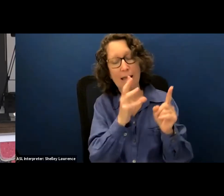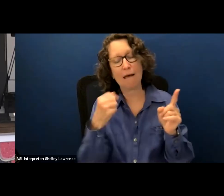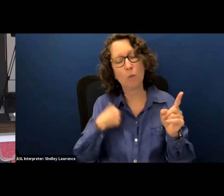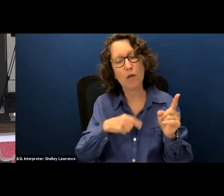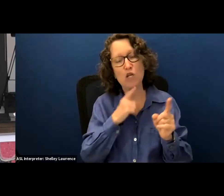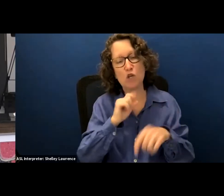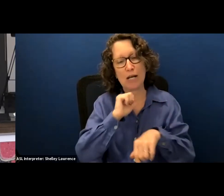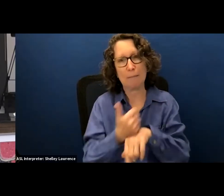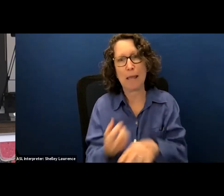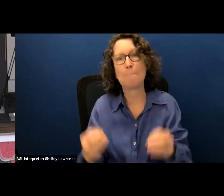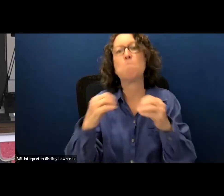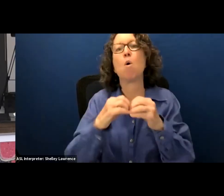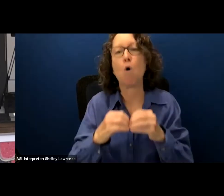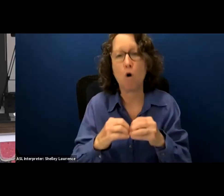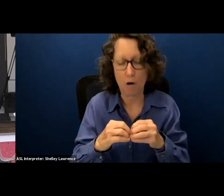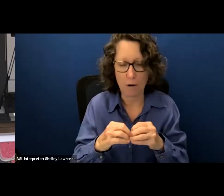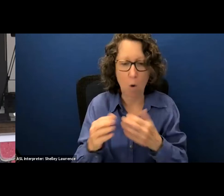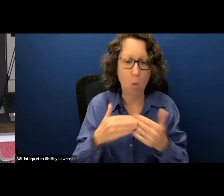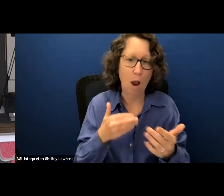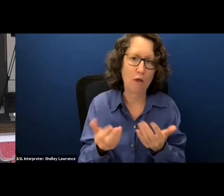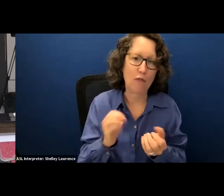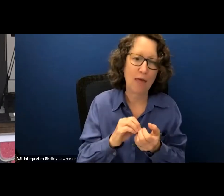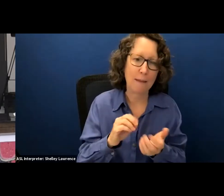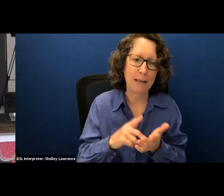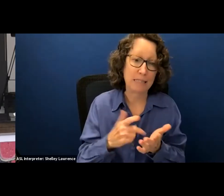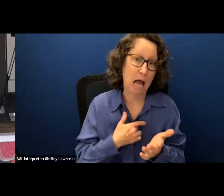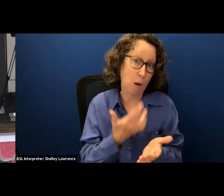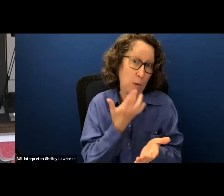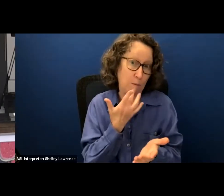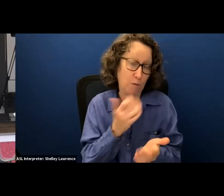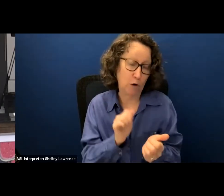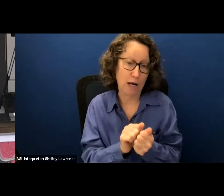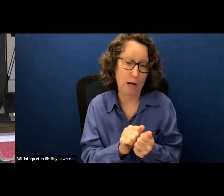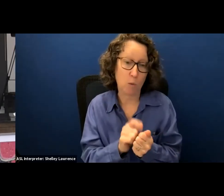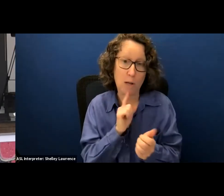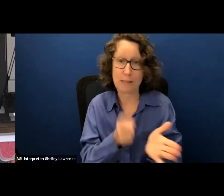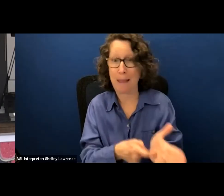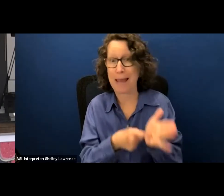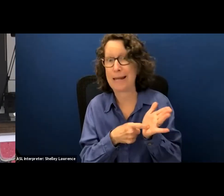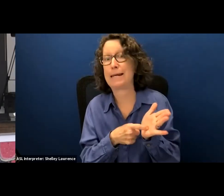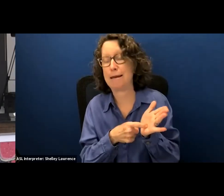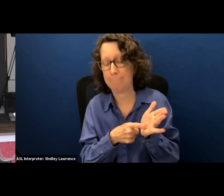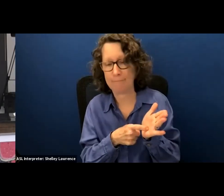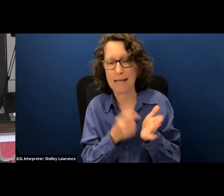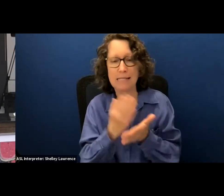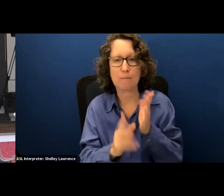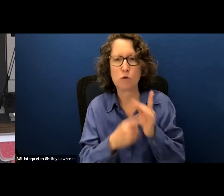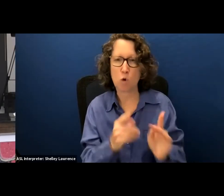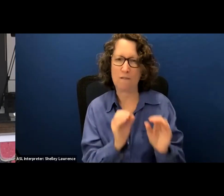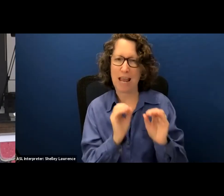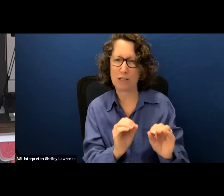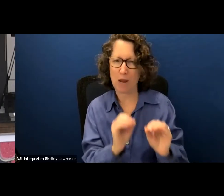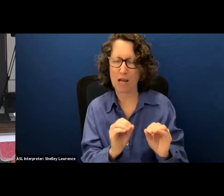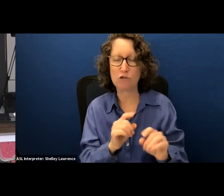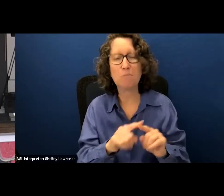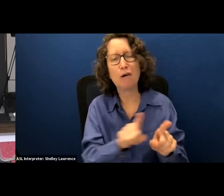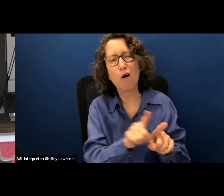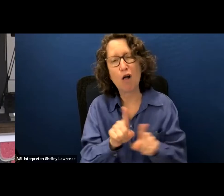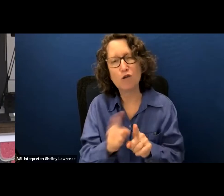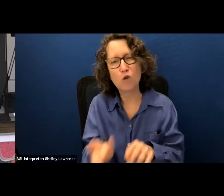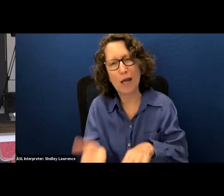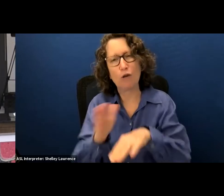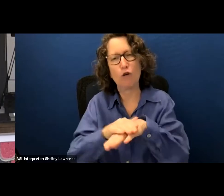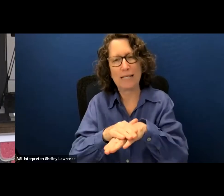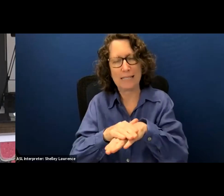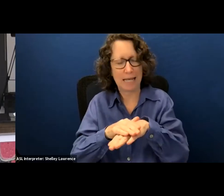should implement more of it. Whether that's, I would prefer if this was mandated, some sort of education, but also just increasing